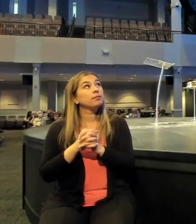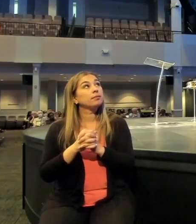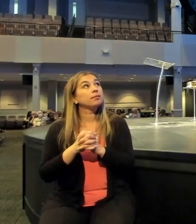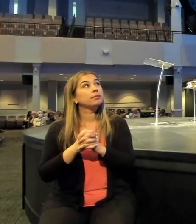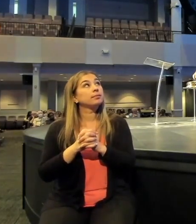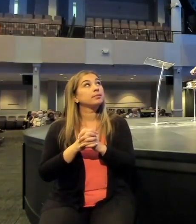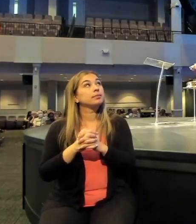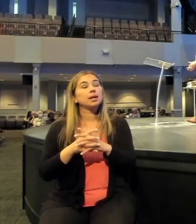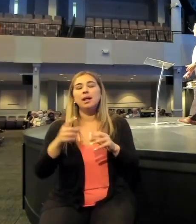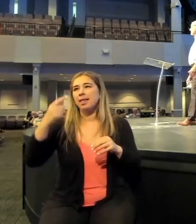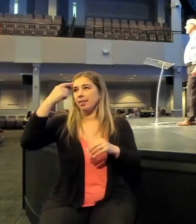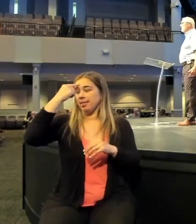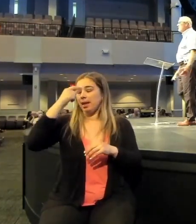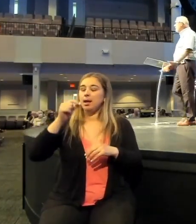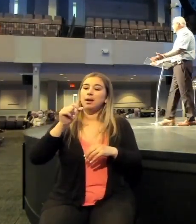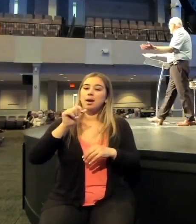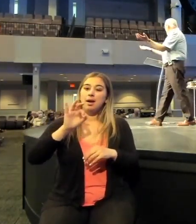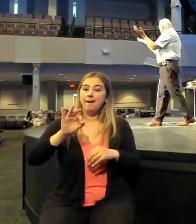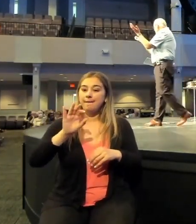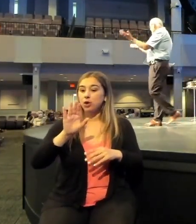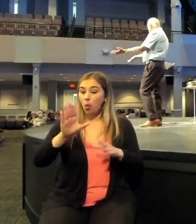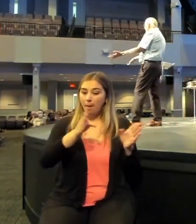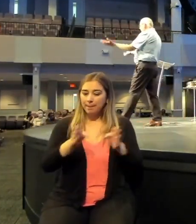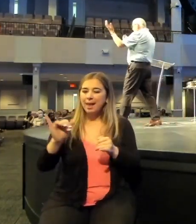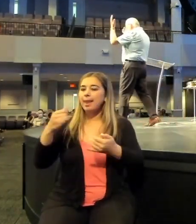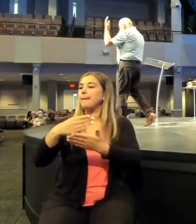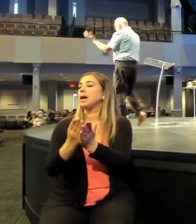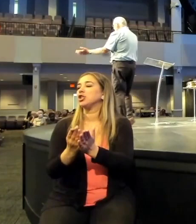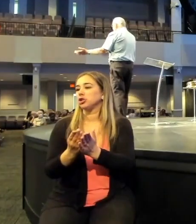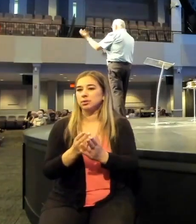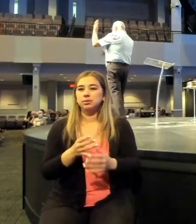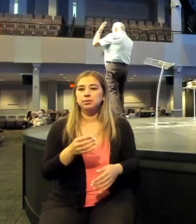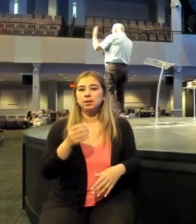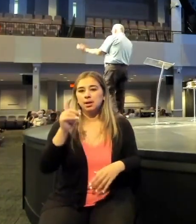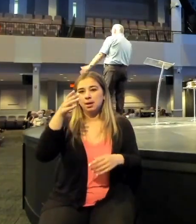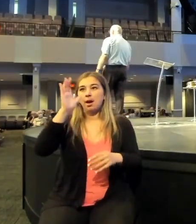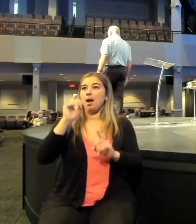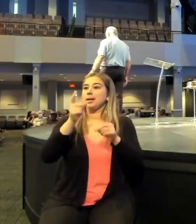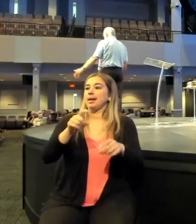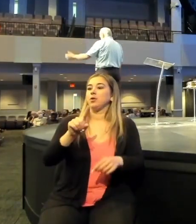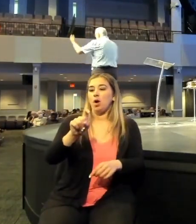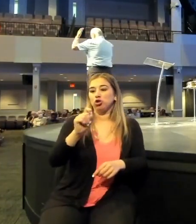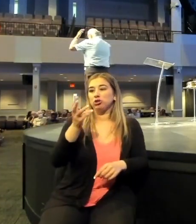think of your time like a resource. Every week, God gives you 168